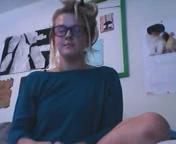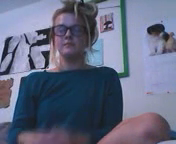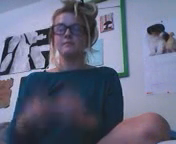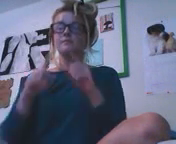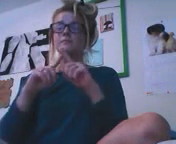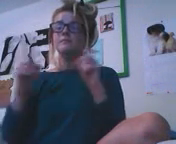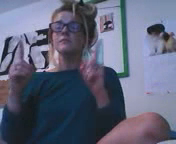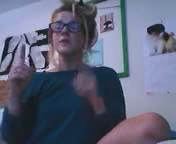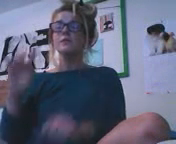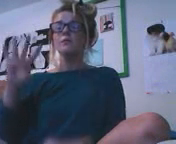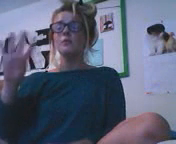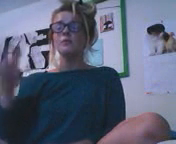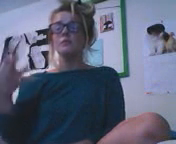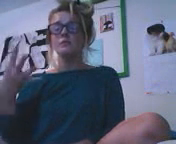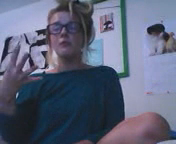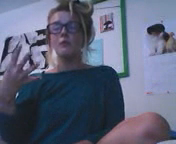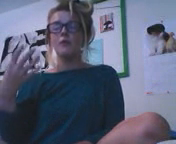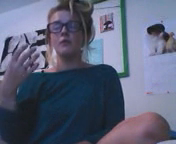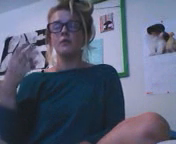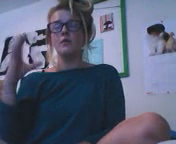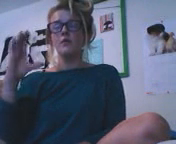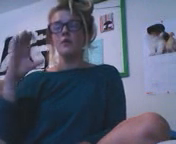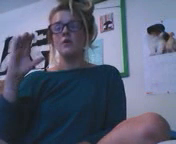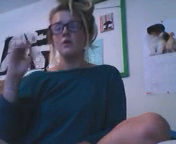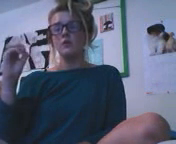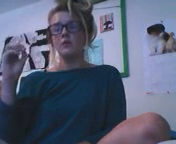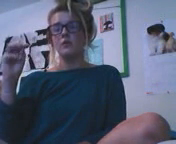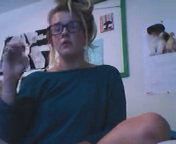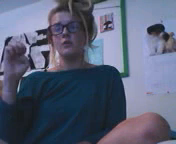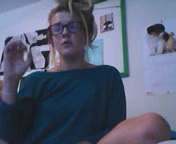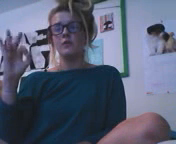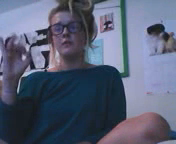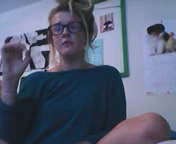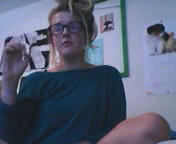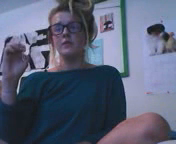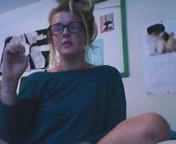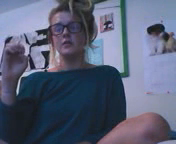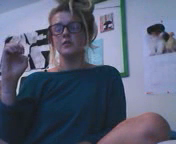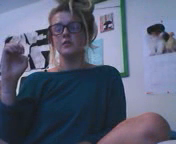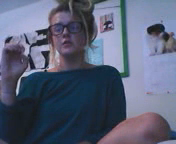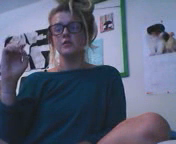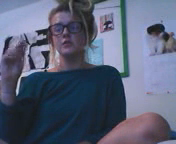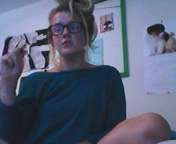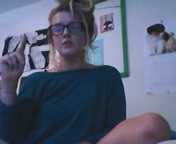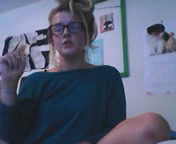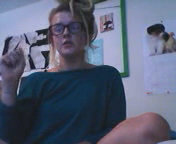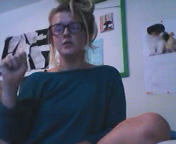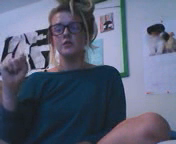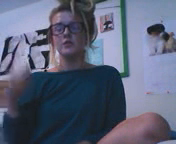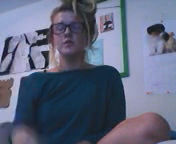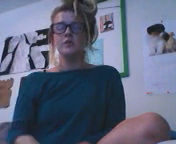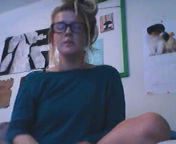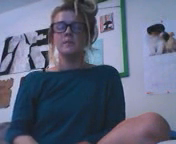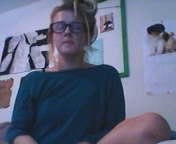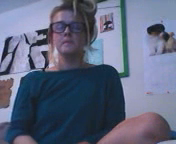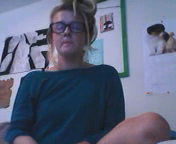on our product side, we not only have increased the number of hydrogen atoms on our product side, but we've increased the number of chlorine atoms on our product side